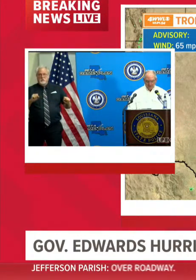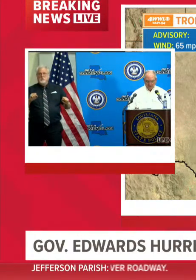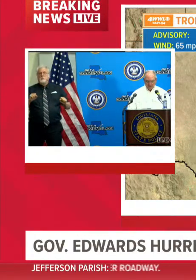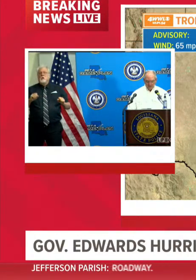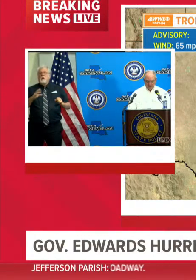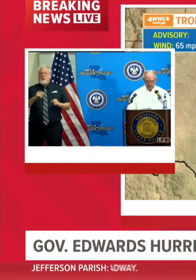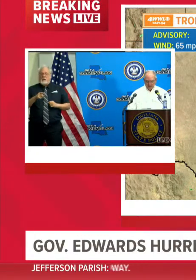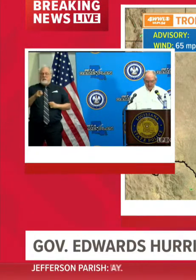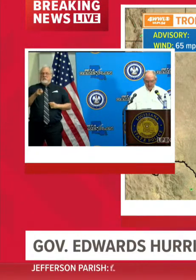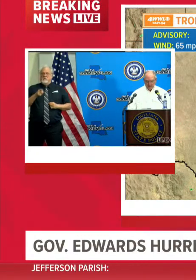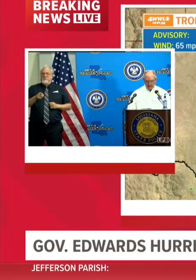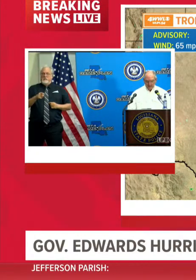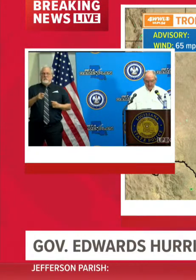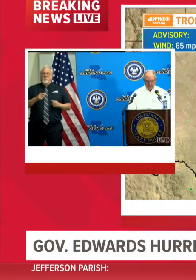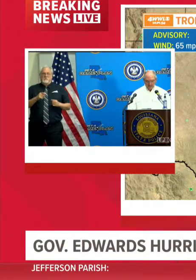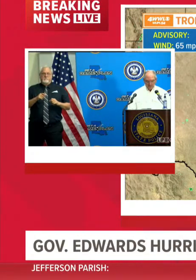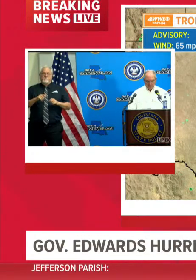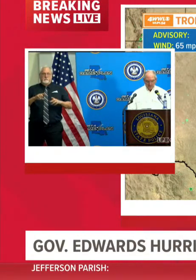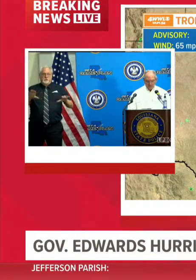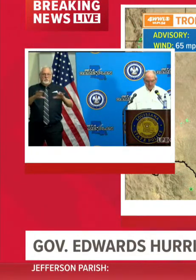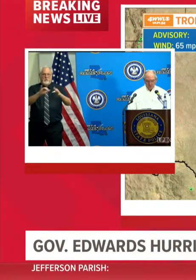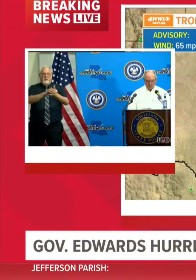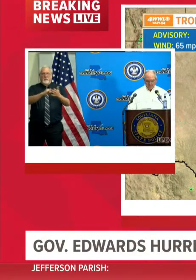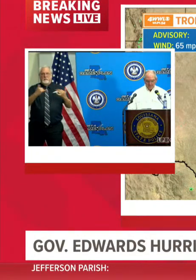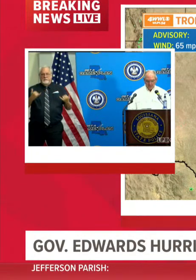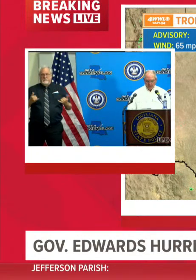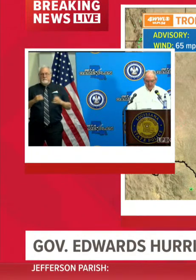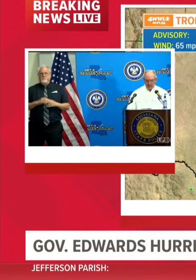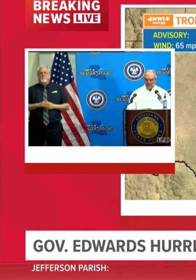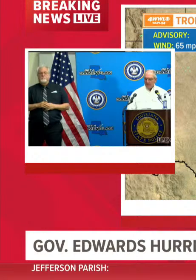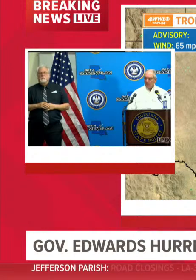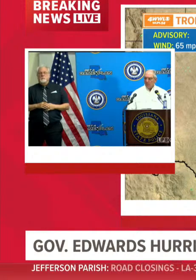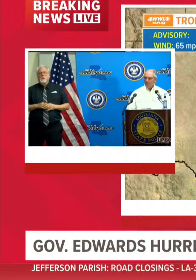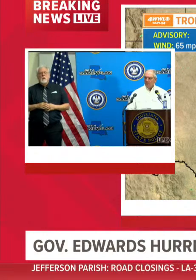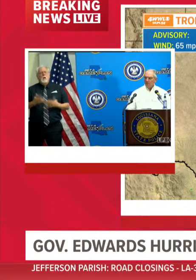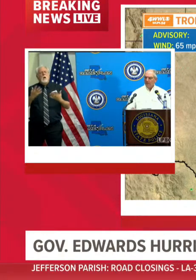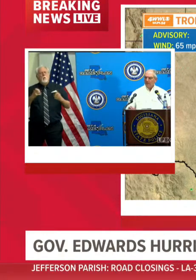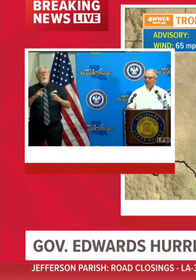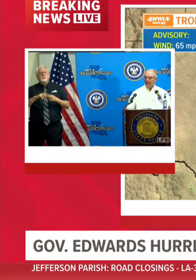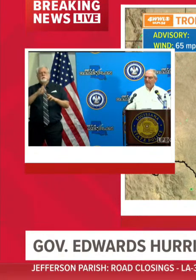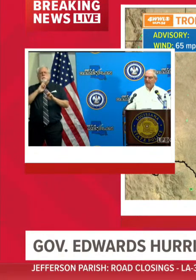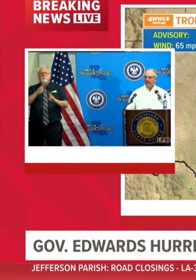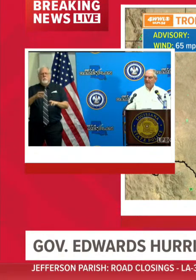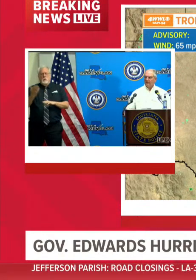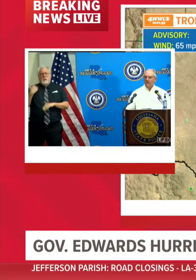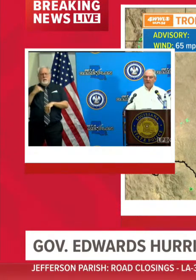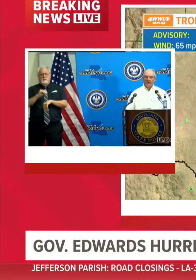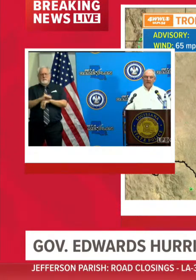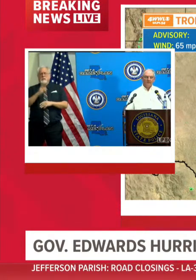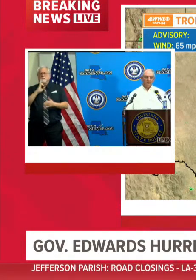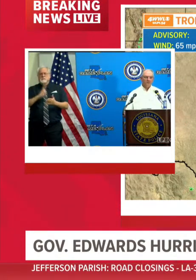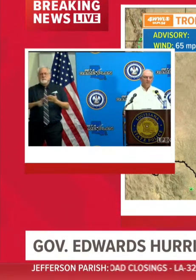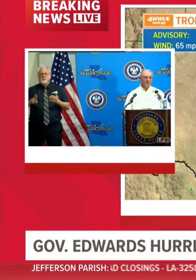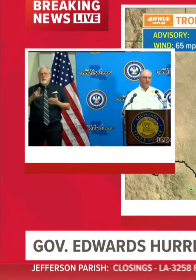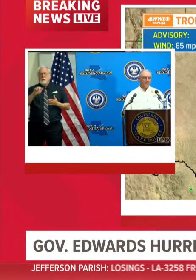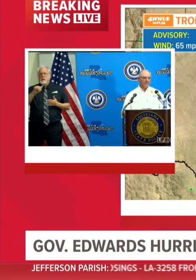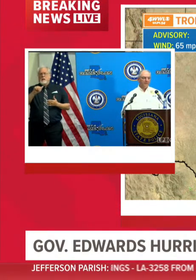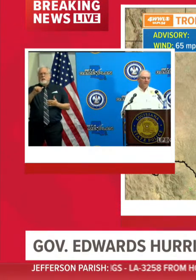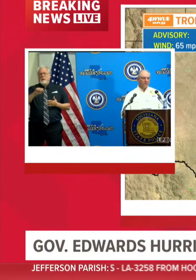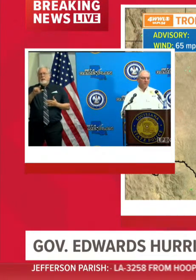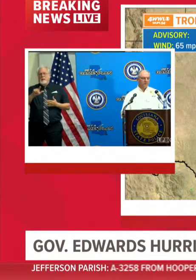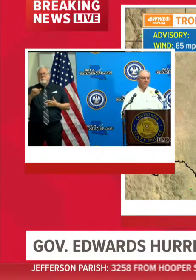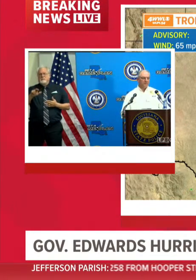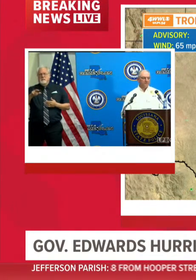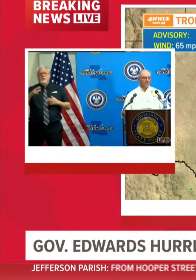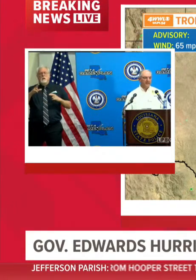operations, and they're engaged in that as we speak as well. I did want to report that last night Secretary Azar of